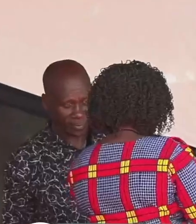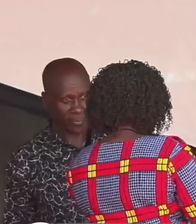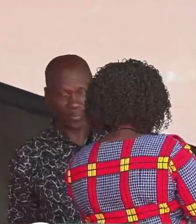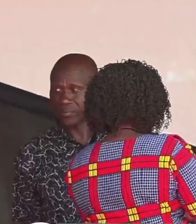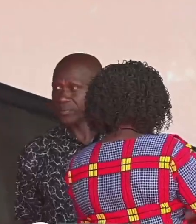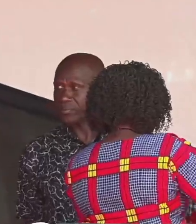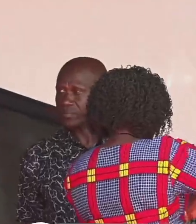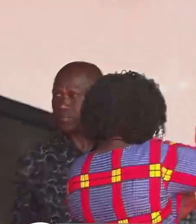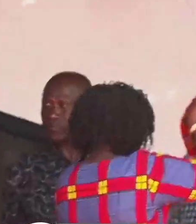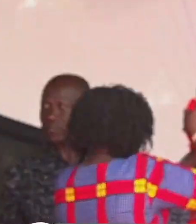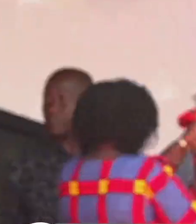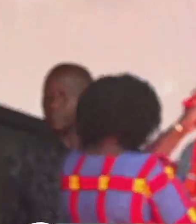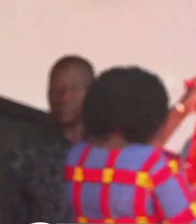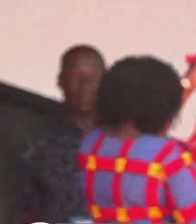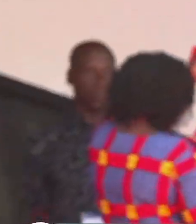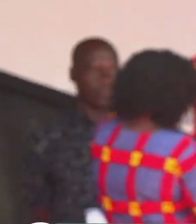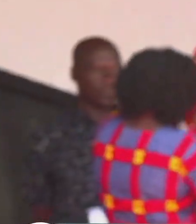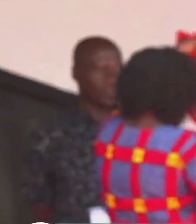CC for Nairobi.